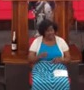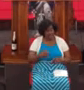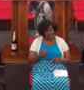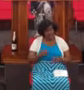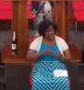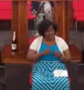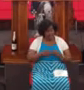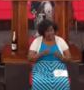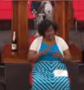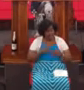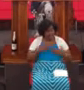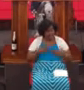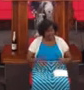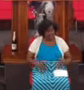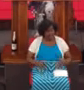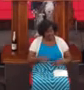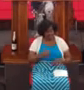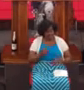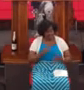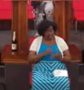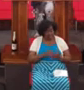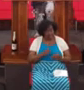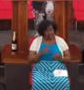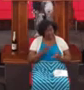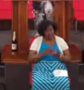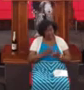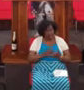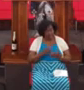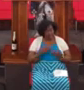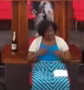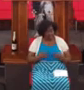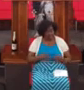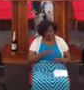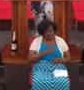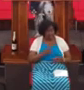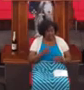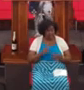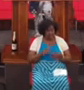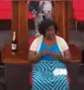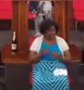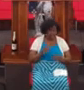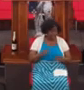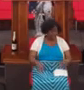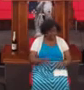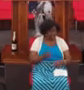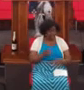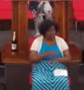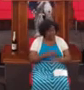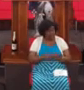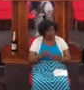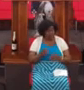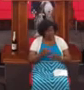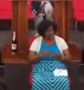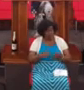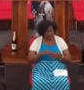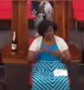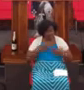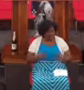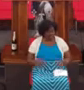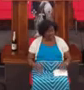in the body somewhere else, resulting in water being retained in the foot, the leg, the arm, and other places of the